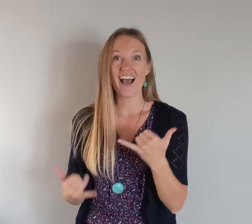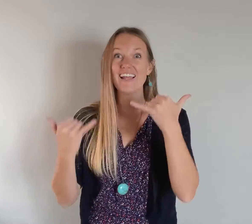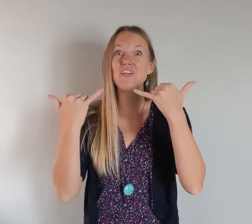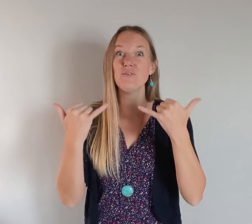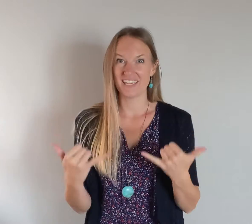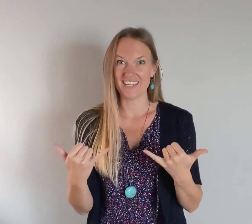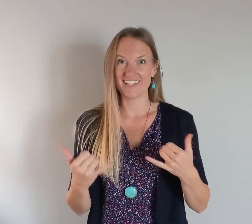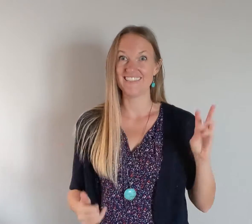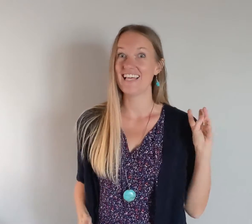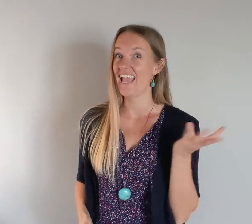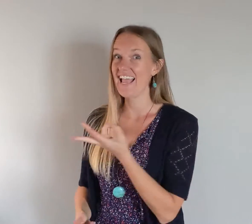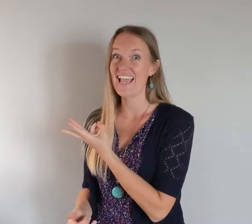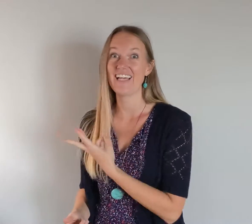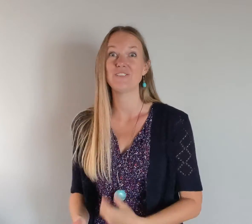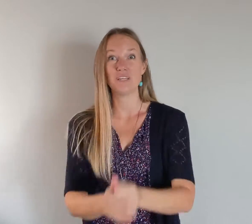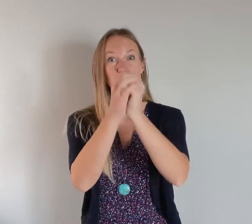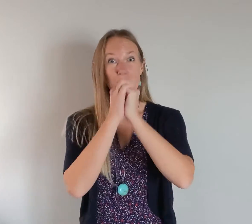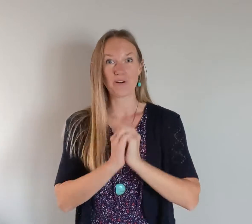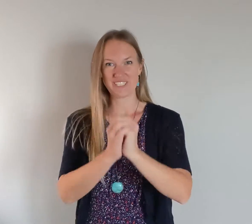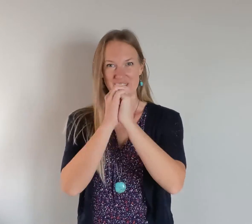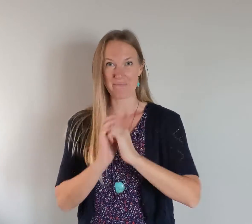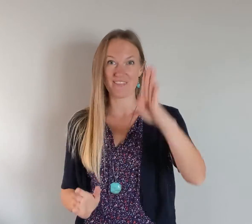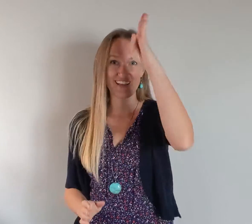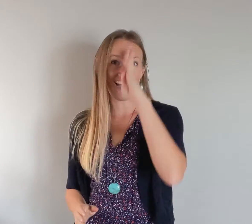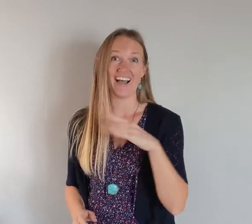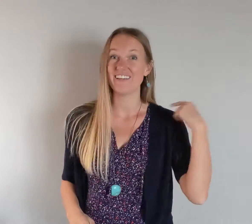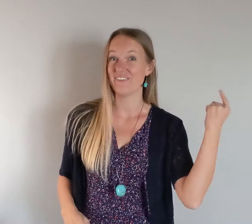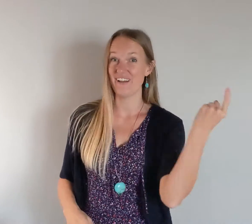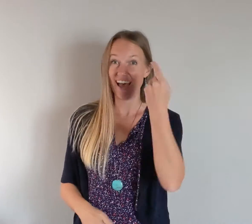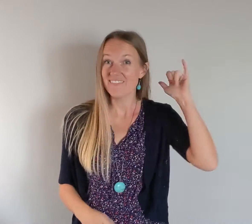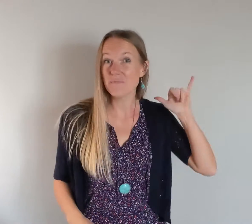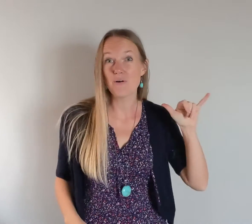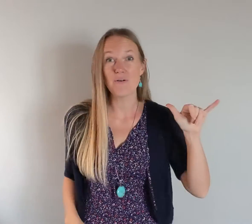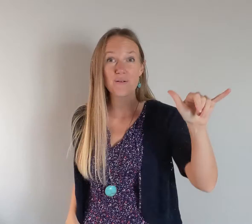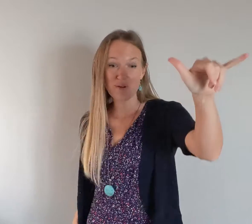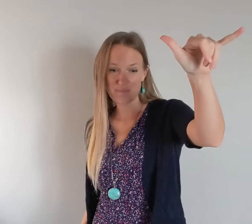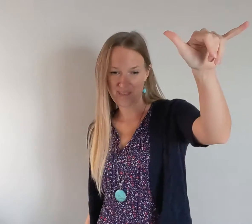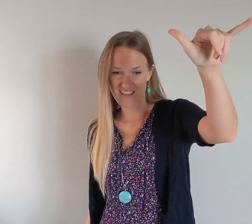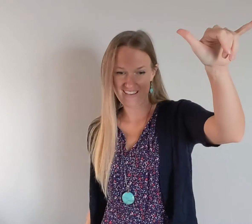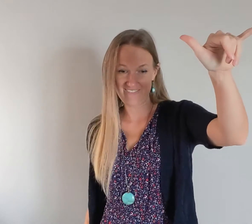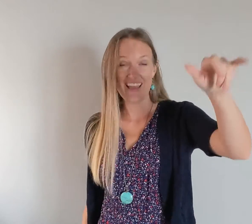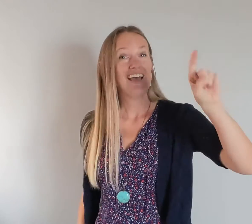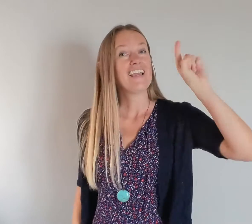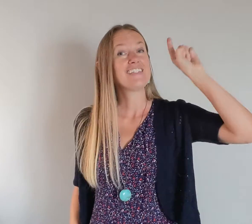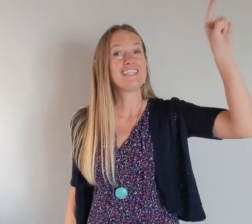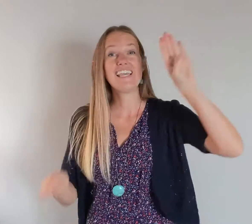God who is, and we worship the God who evermore will be. Because